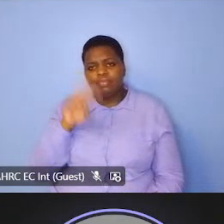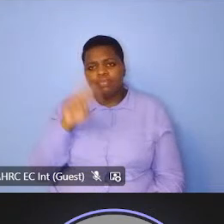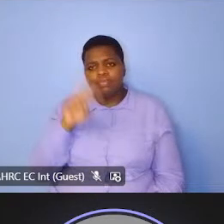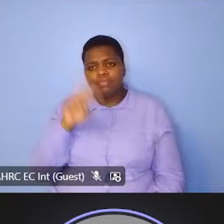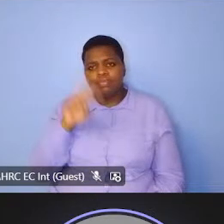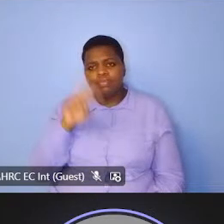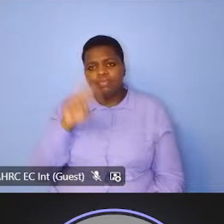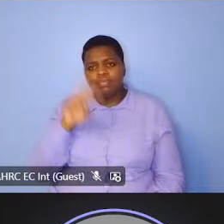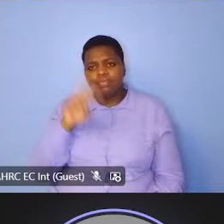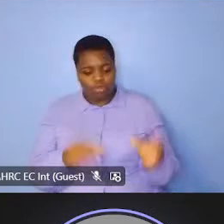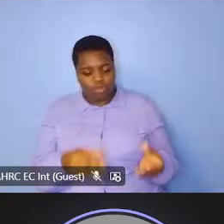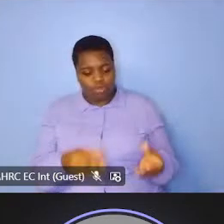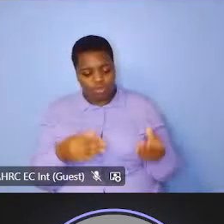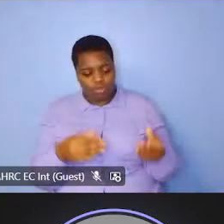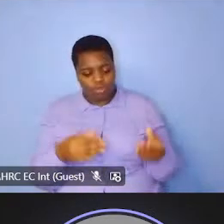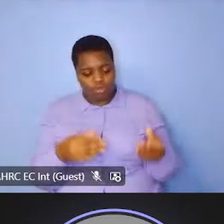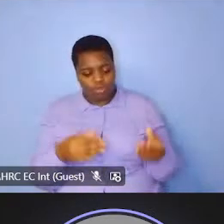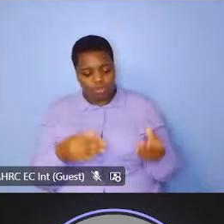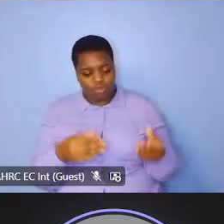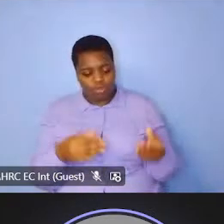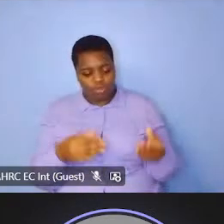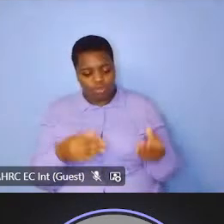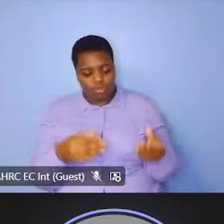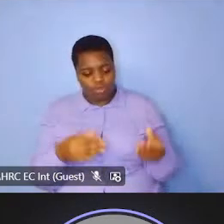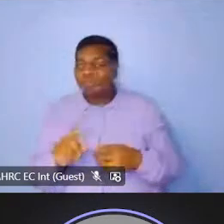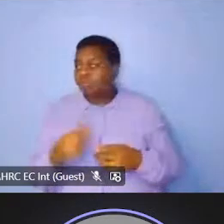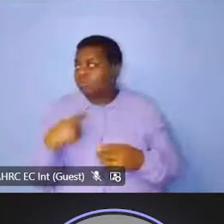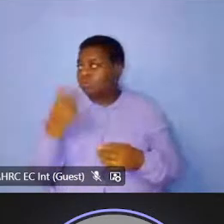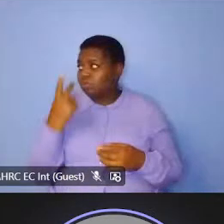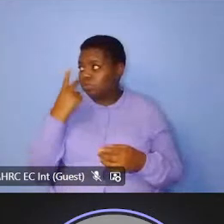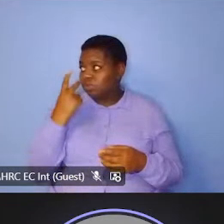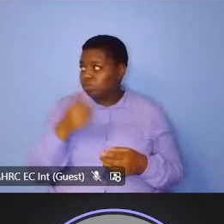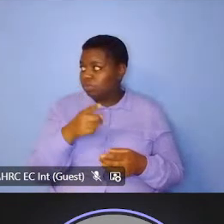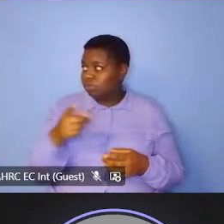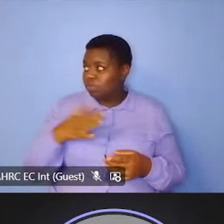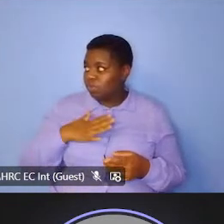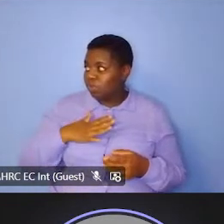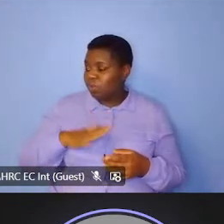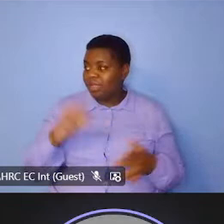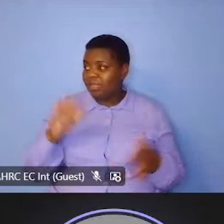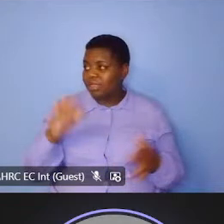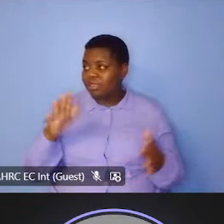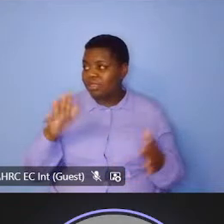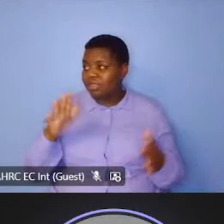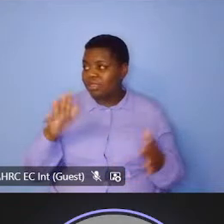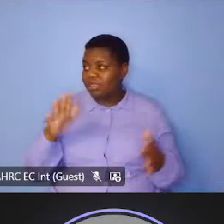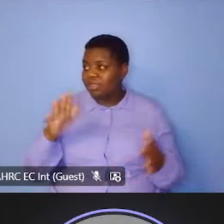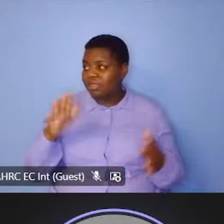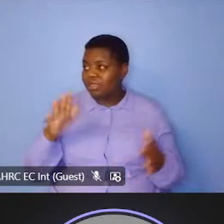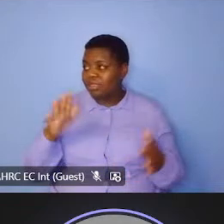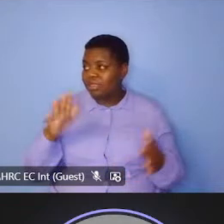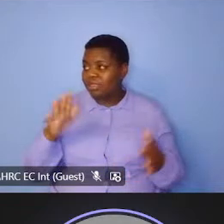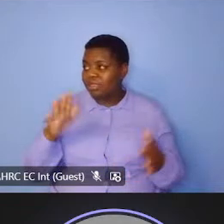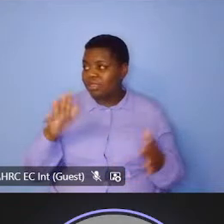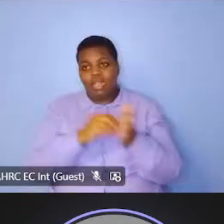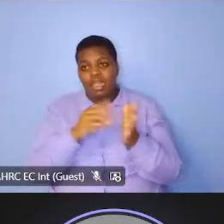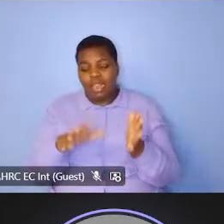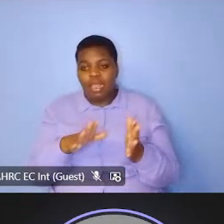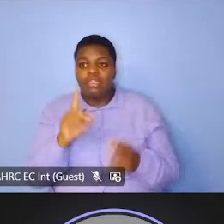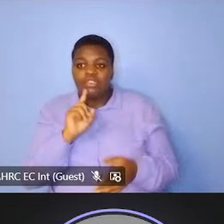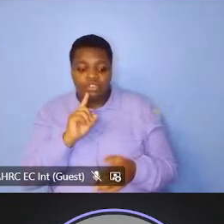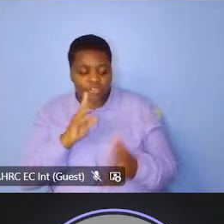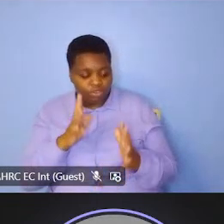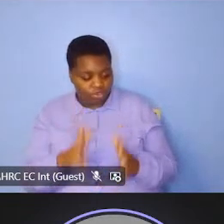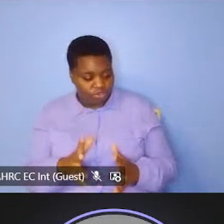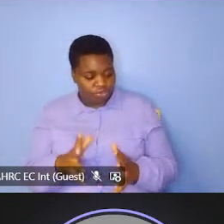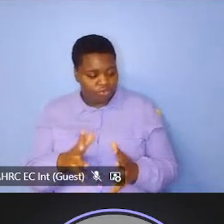to deal with these questions with sufficient consideration, nuance, and sensitivity. Learners, teachers, management,